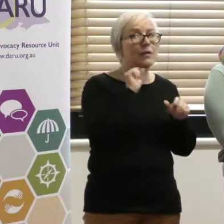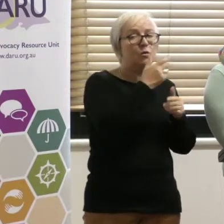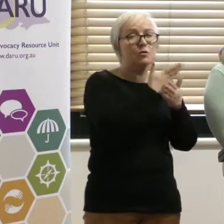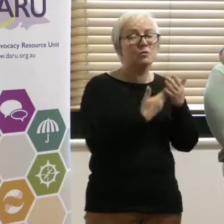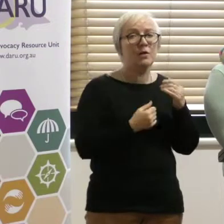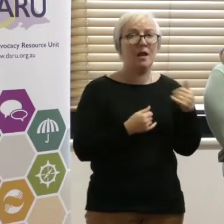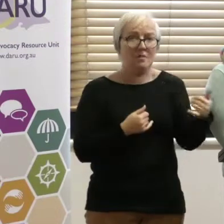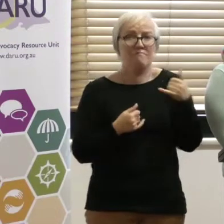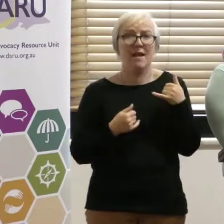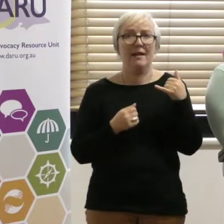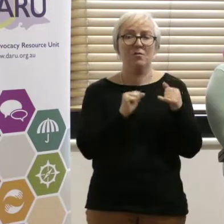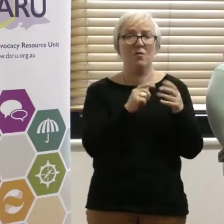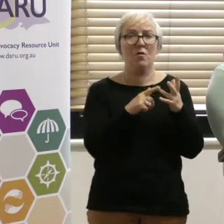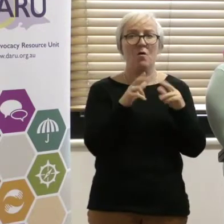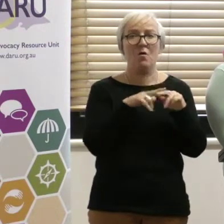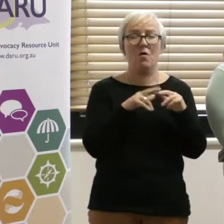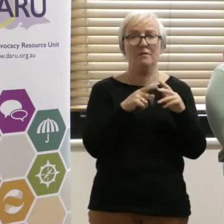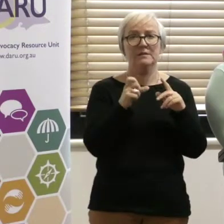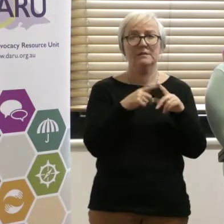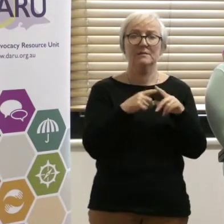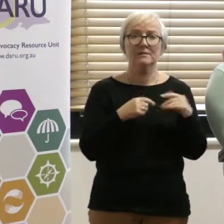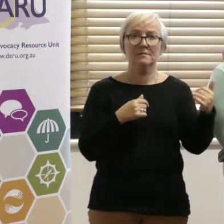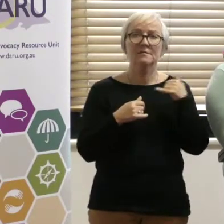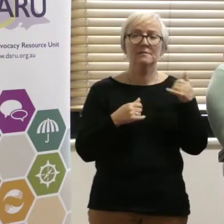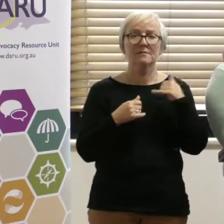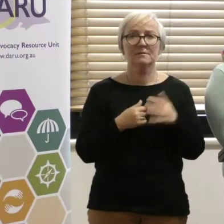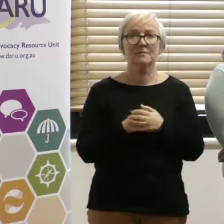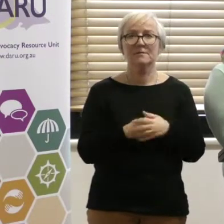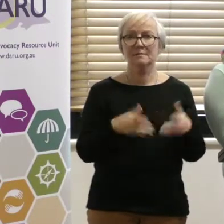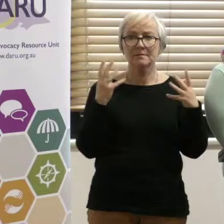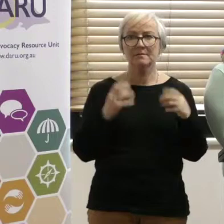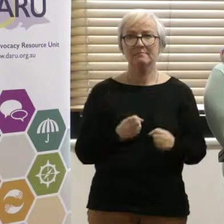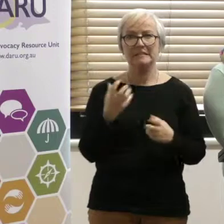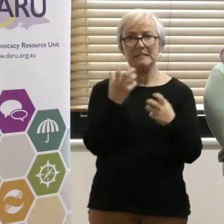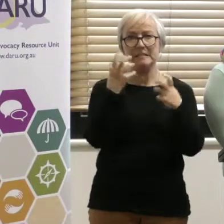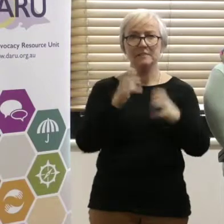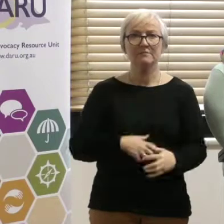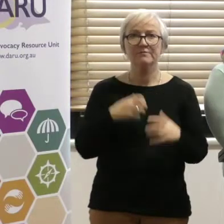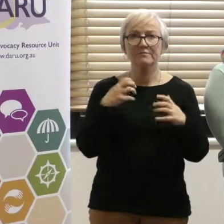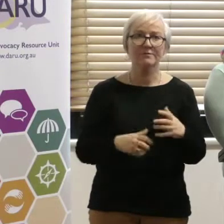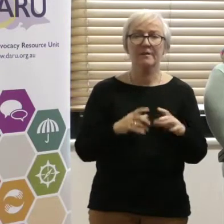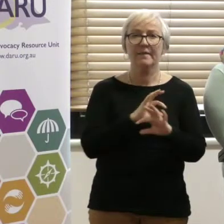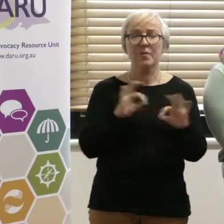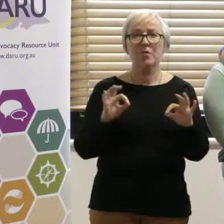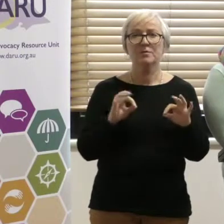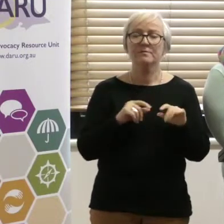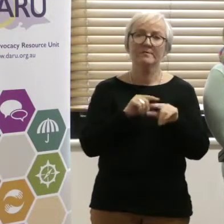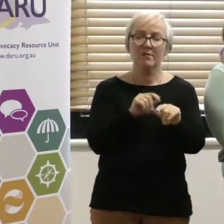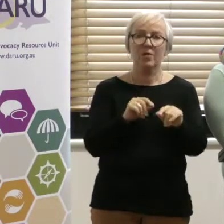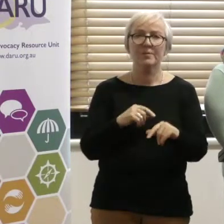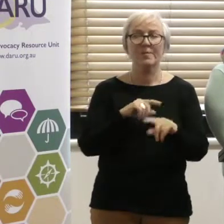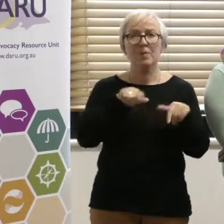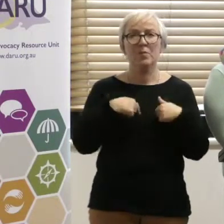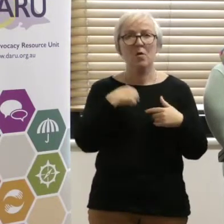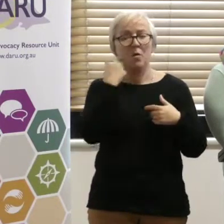rang your express- office about it, and they kind of talked about, making them accountable. And they that's- won't go there. Yeah, and that's why what they're we in a always royal try. But